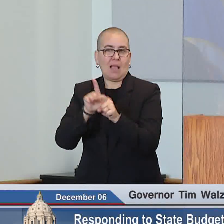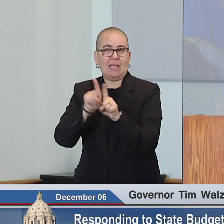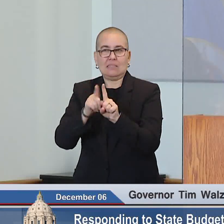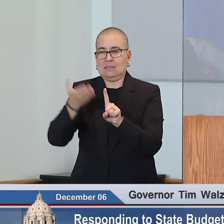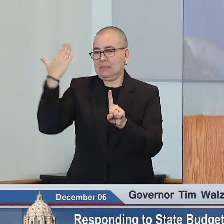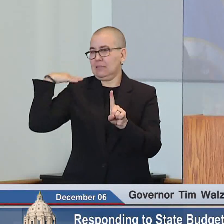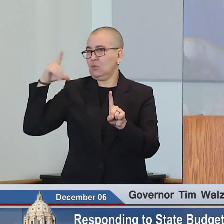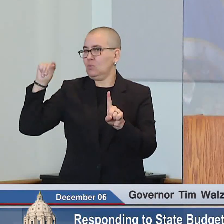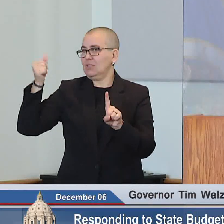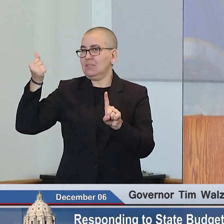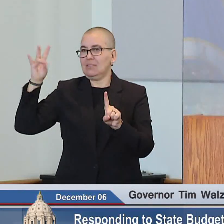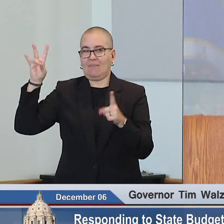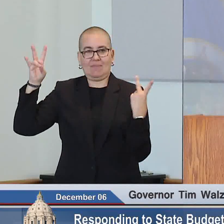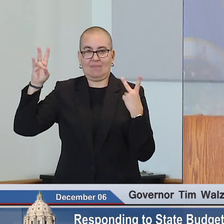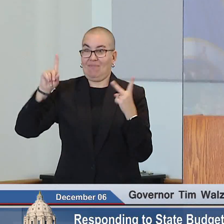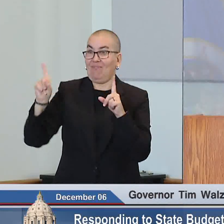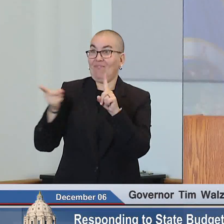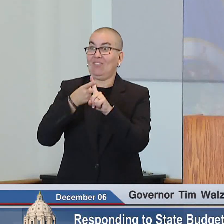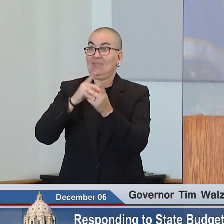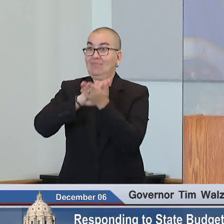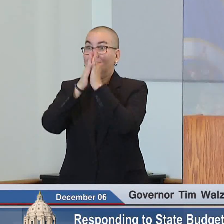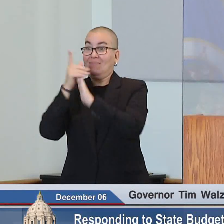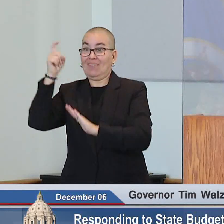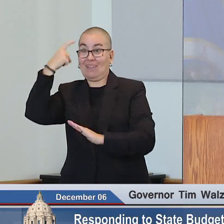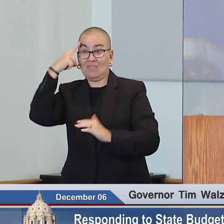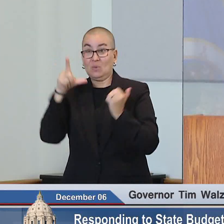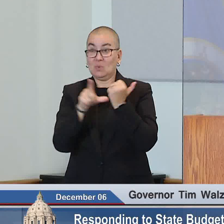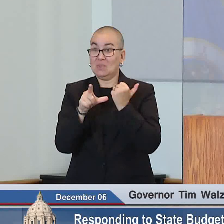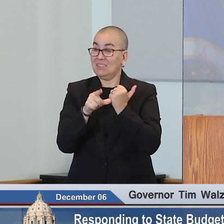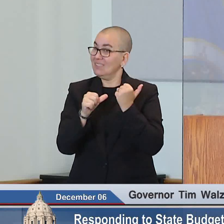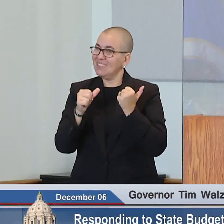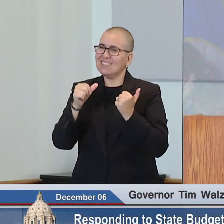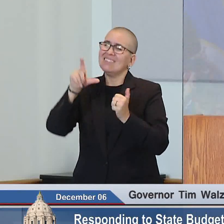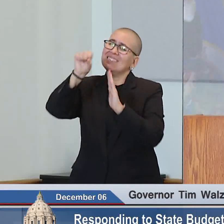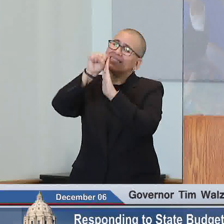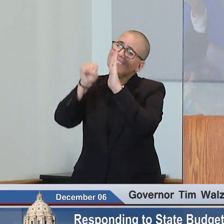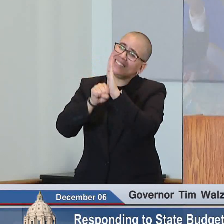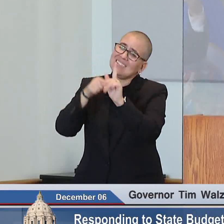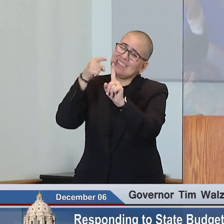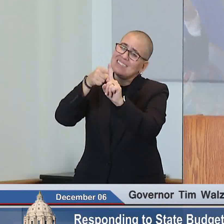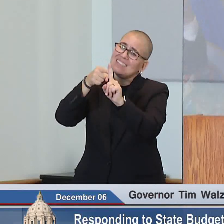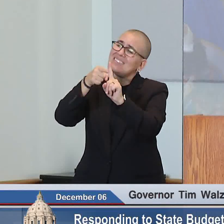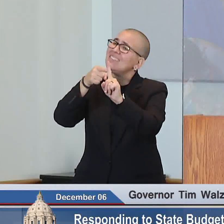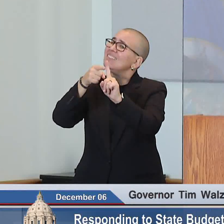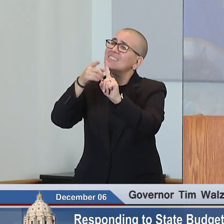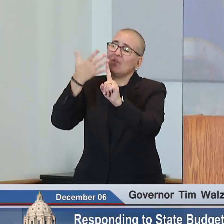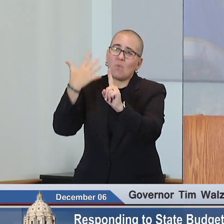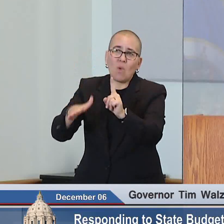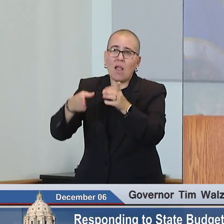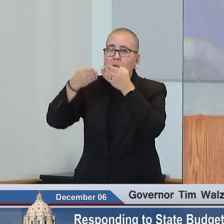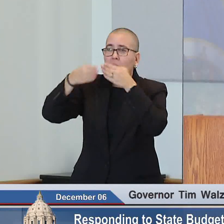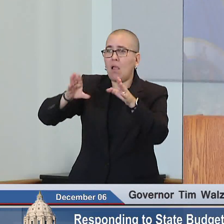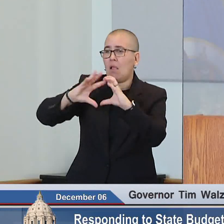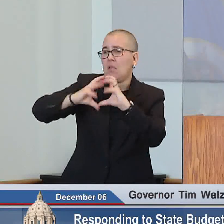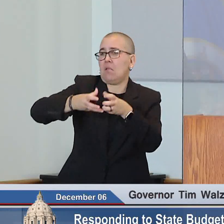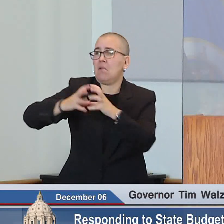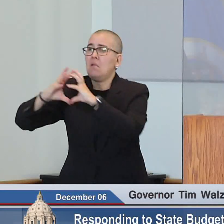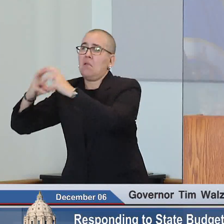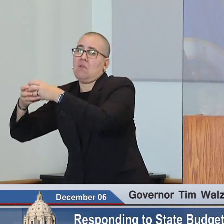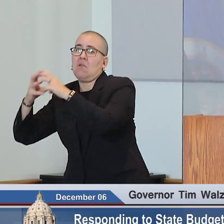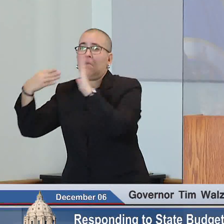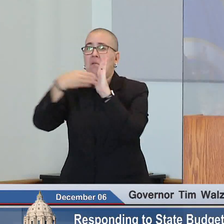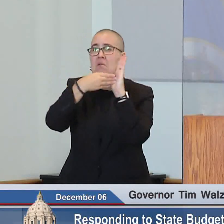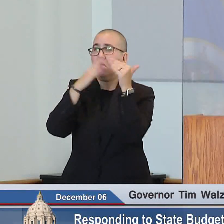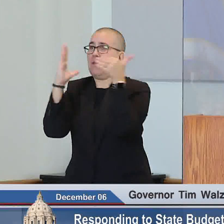running, that we need to unify the state and quit dividing this, quit saying that we're not getting this, we're not going to invest in this, because I'm going to be clear in that